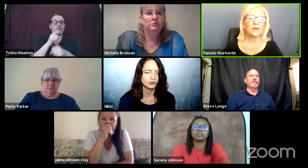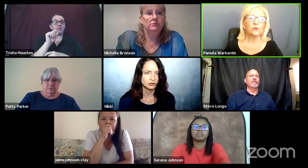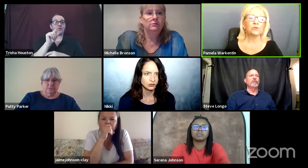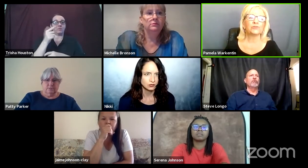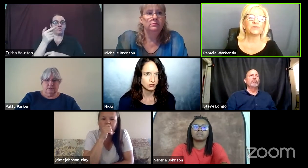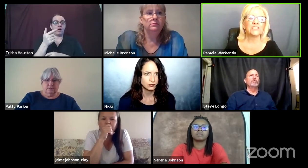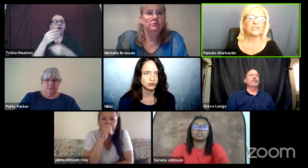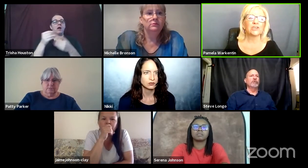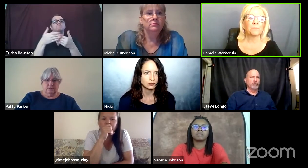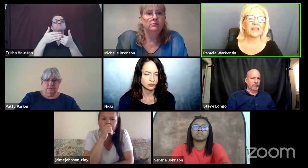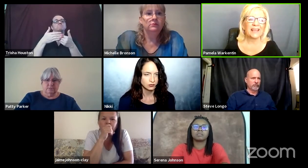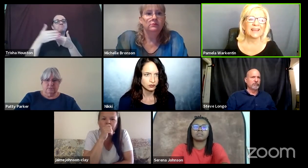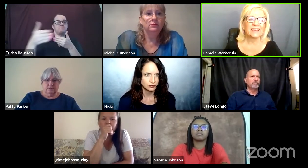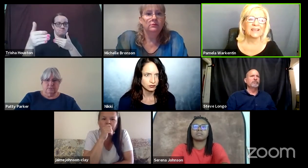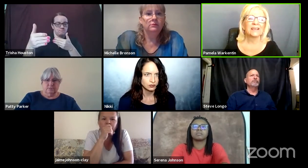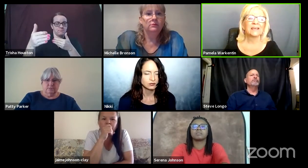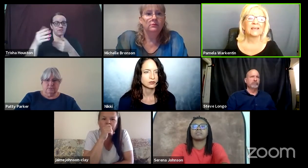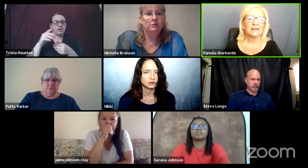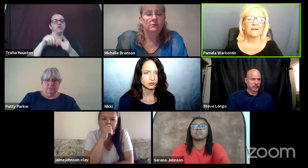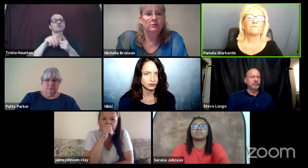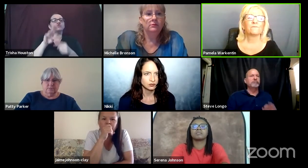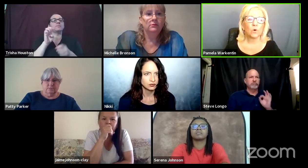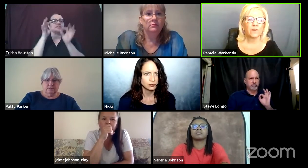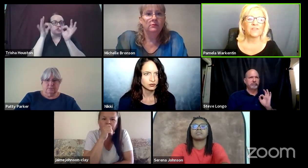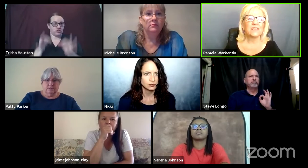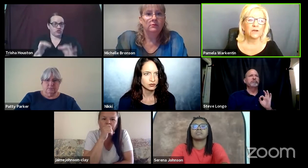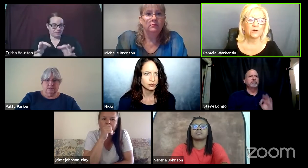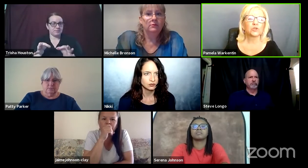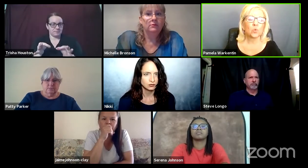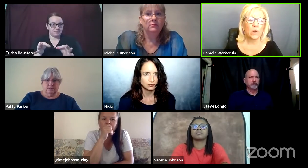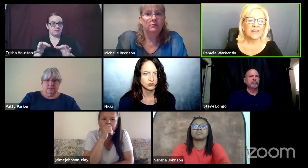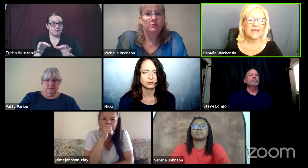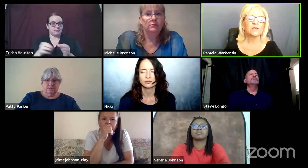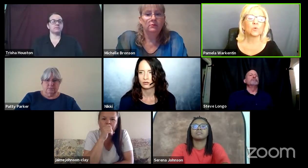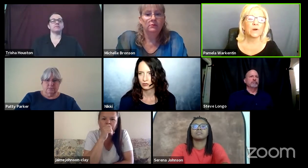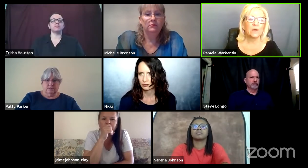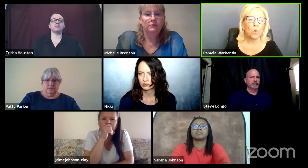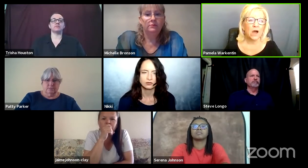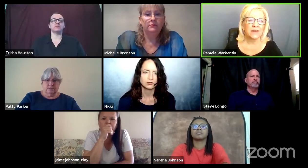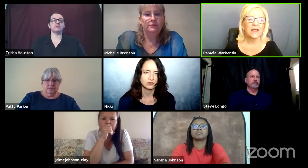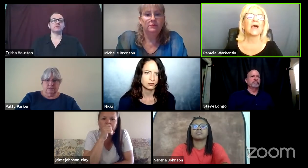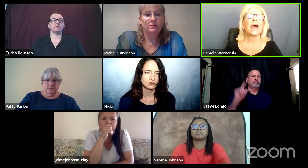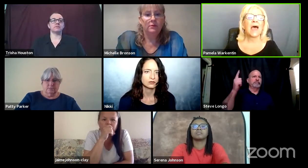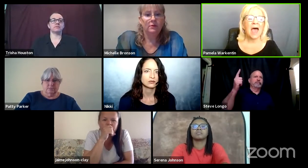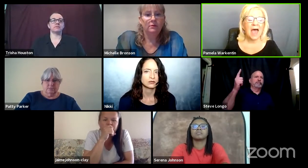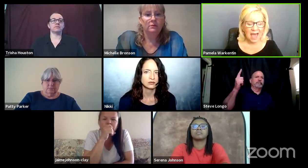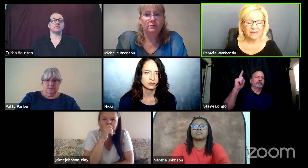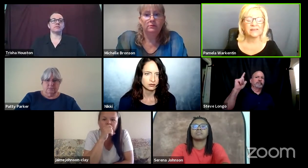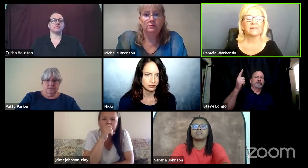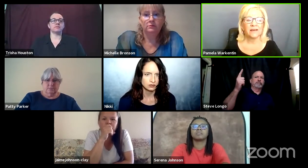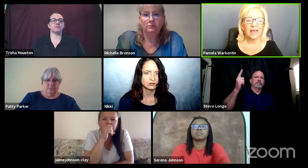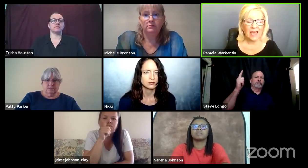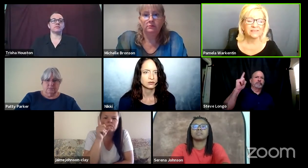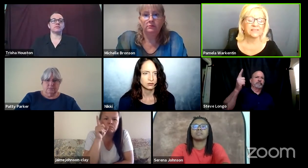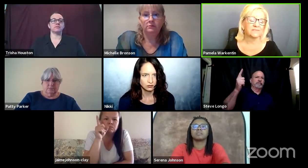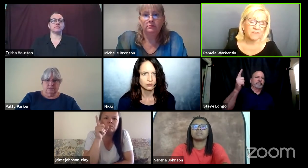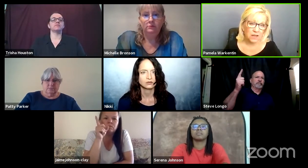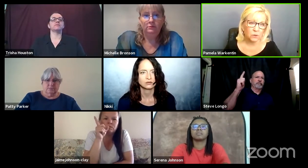new strategic plan for the year 2021 and as